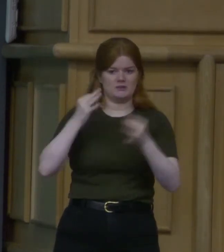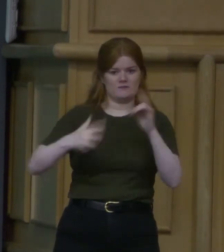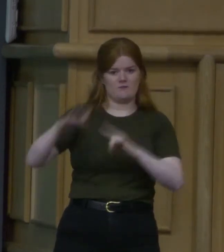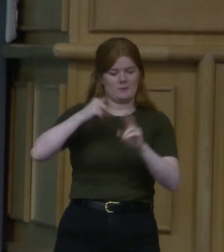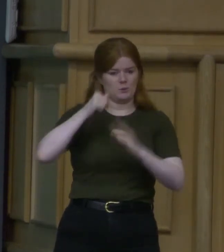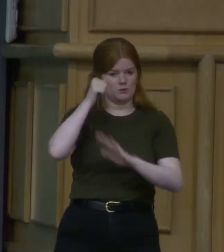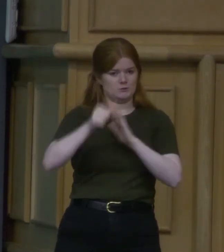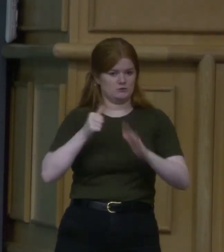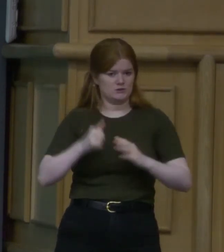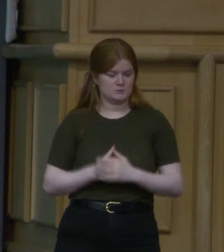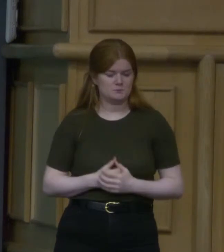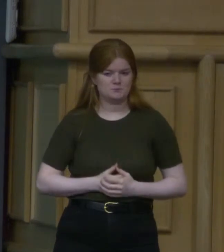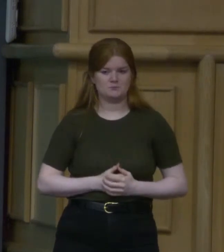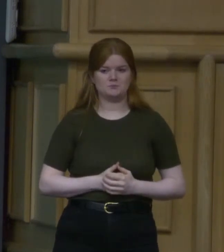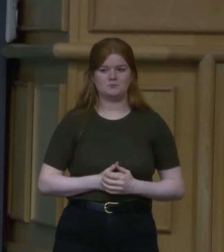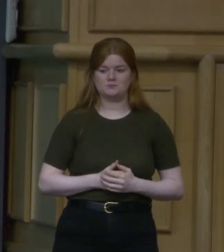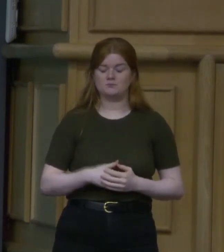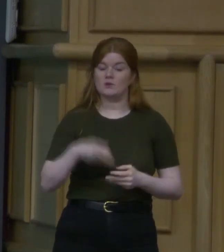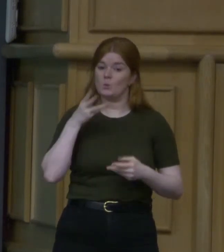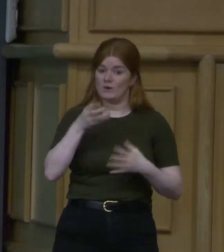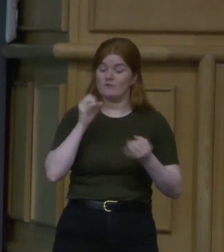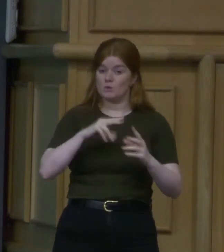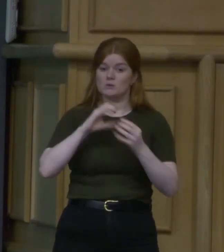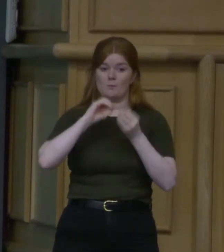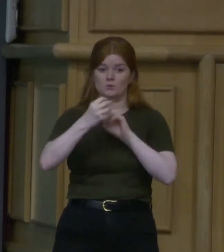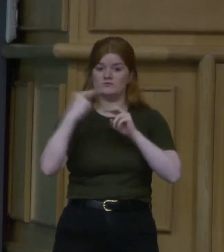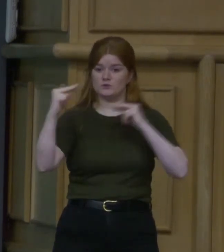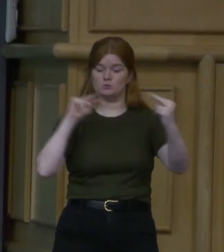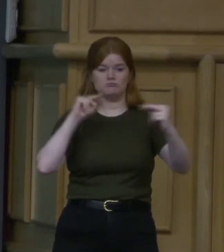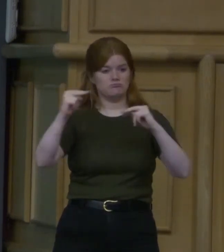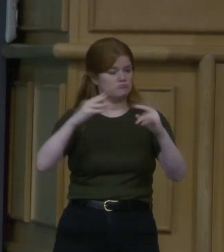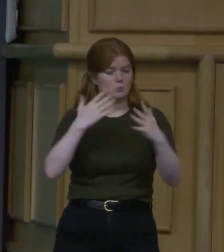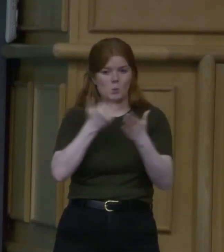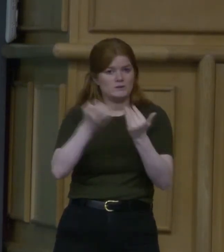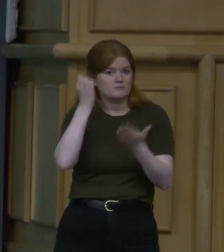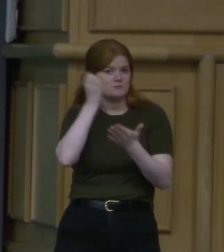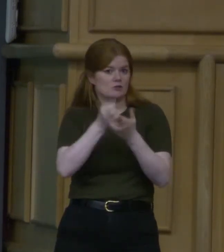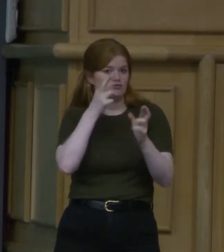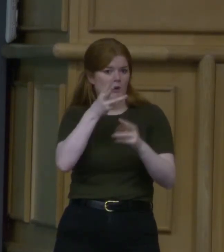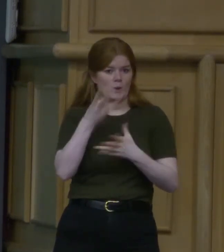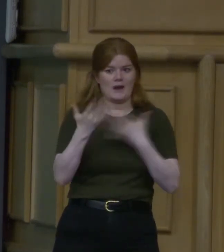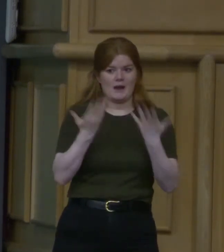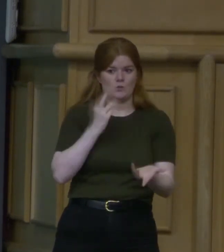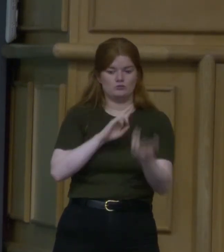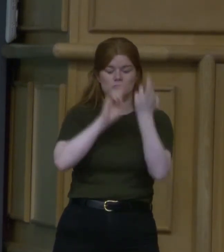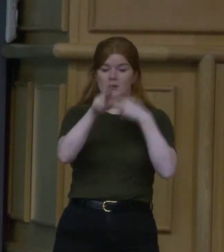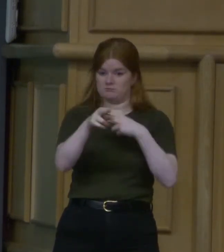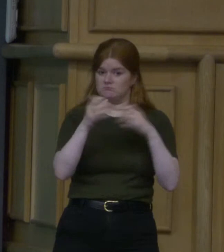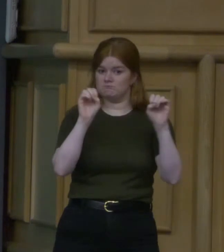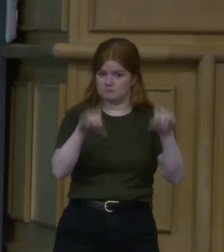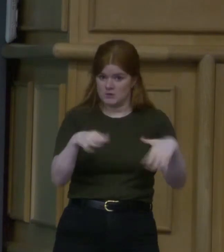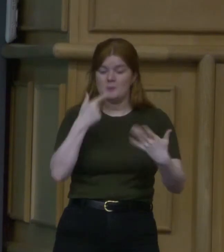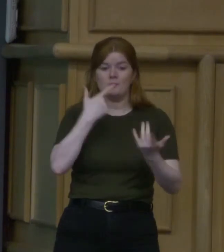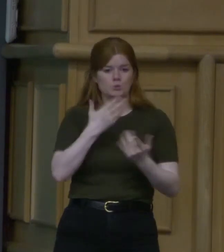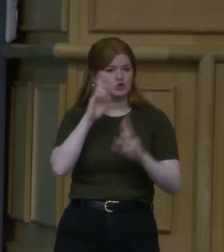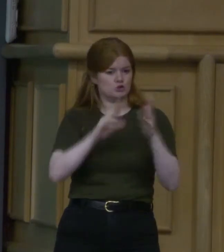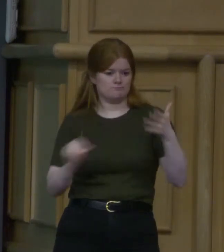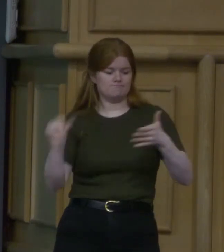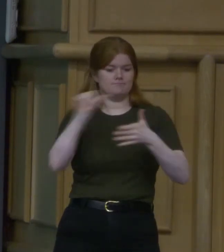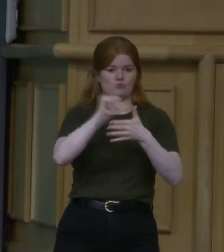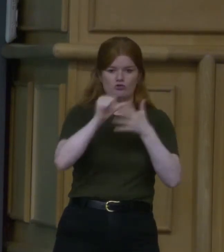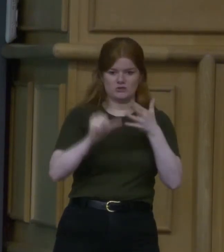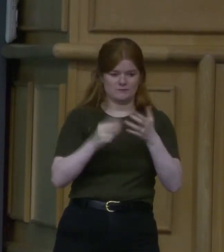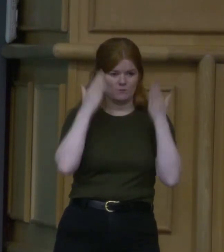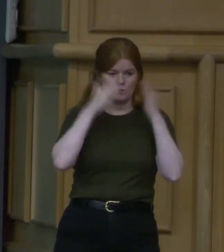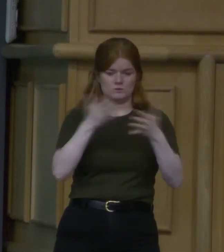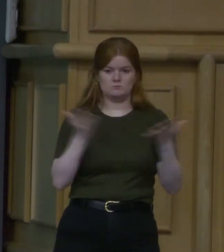we face. We will have different views about exactly how to respond, what we should prioritise and